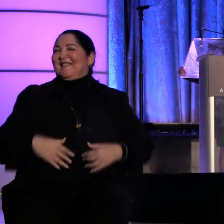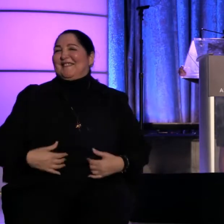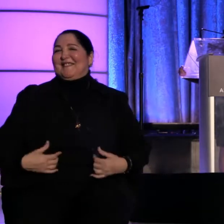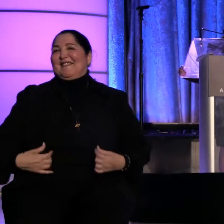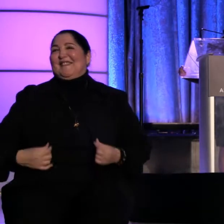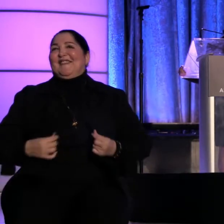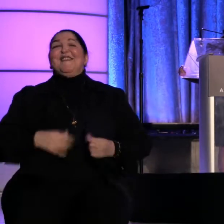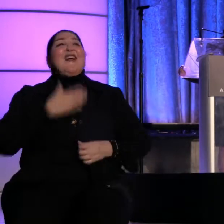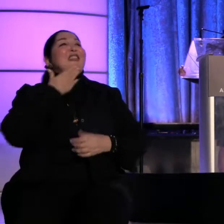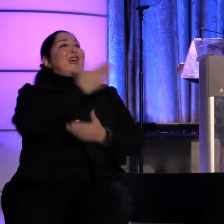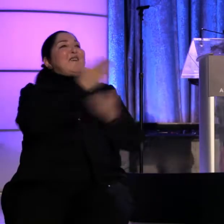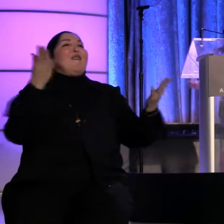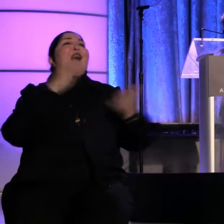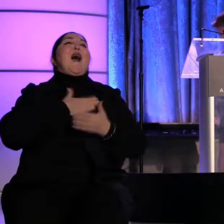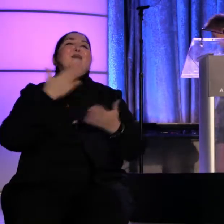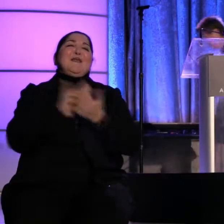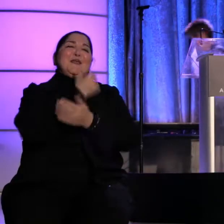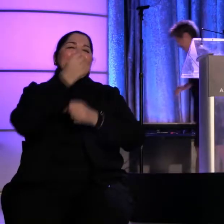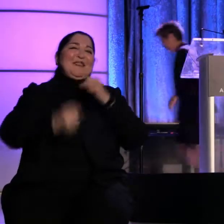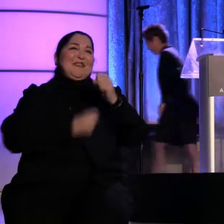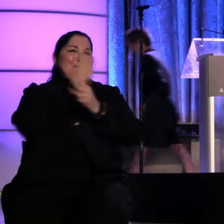Thank you, everyone, and Happy New Year.